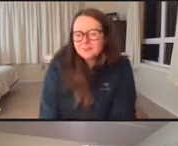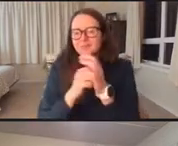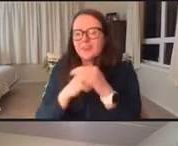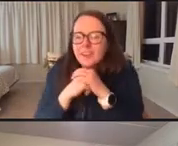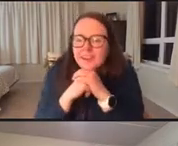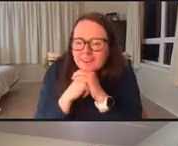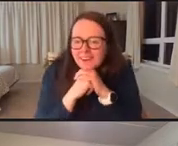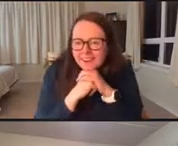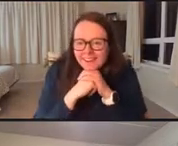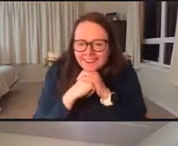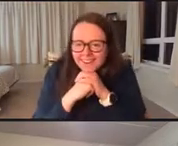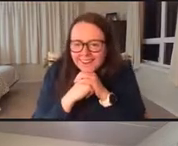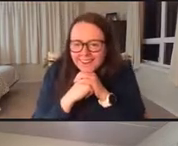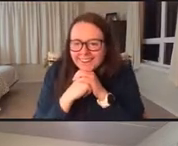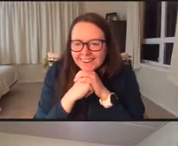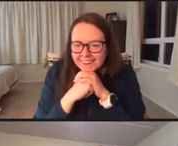this.